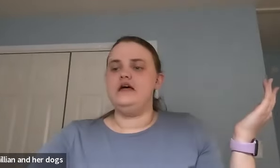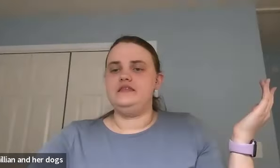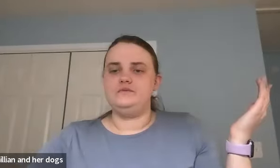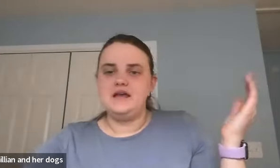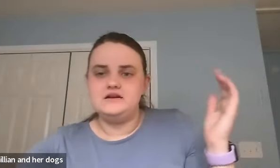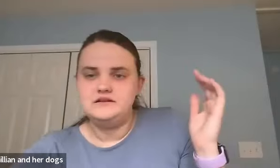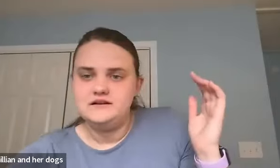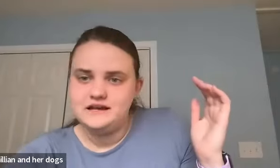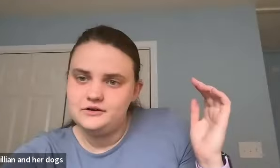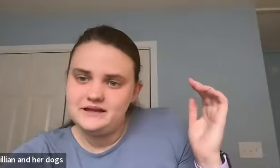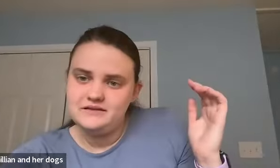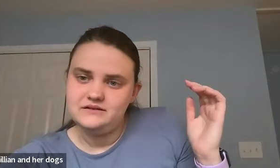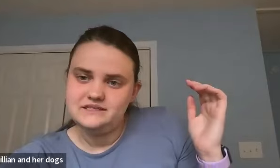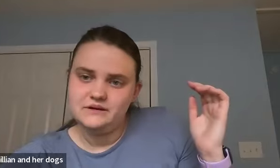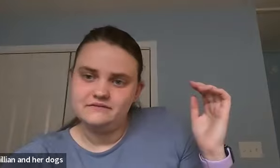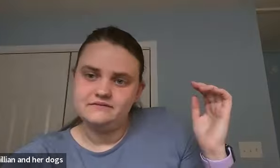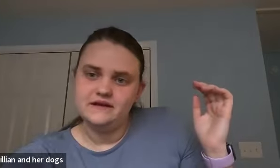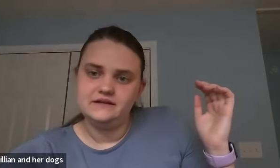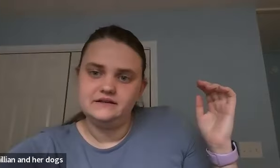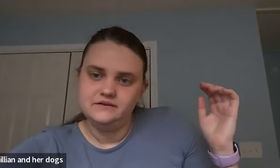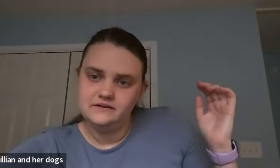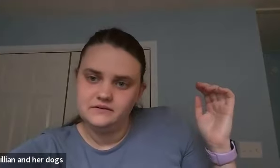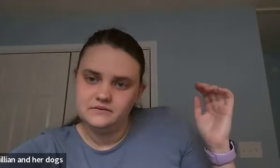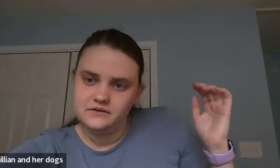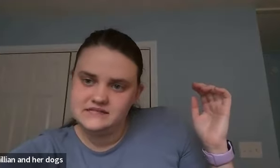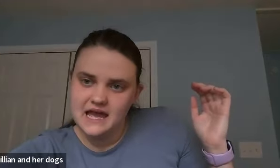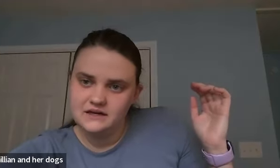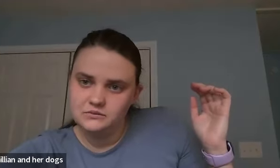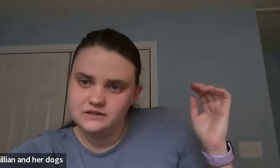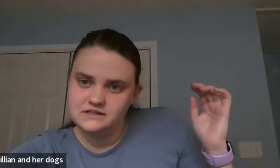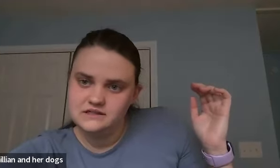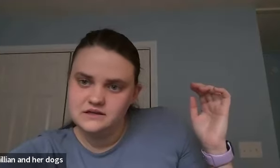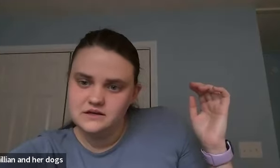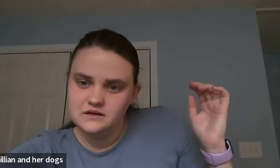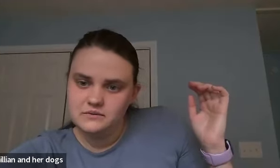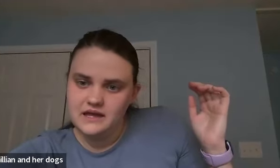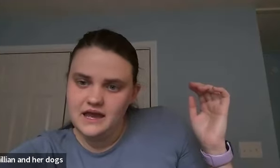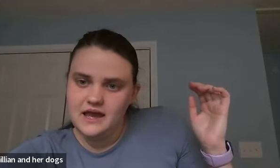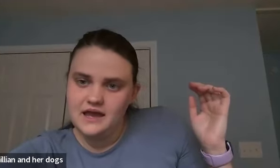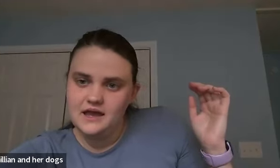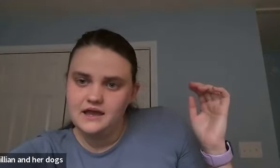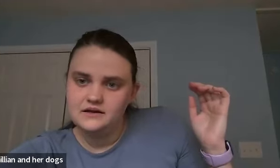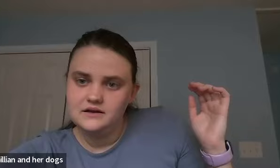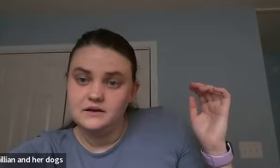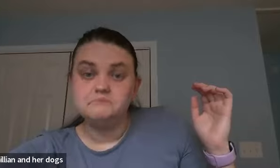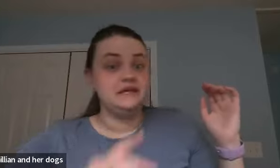And then we had our little, I got to go to my little list so I can find, because the added ones. We had